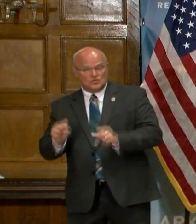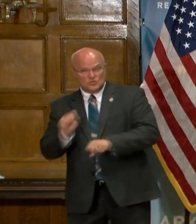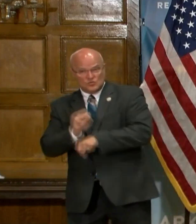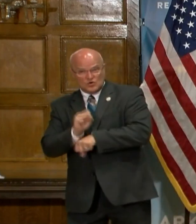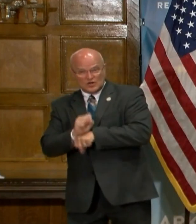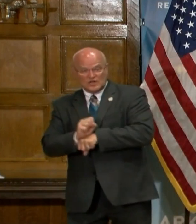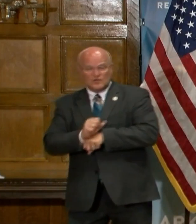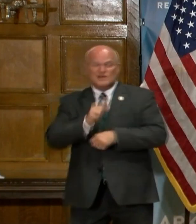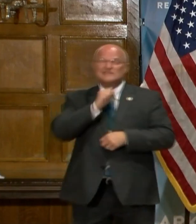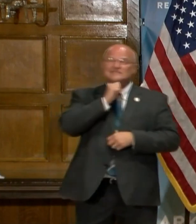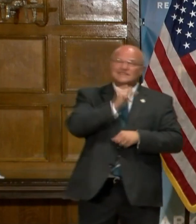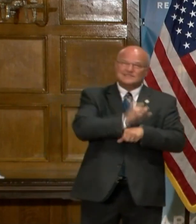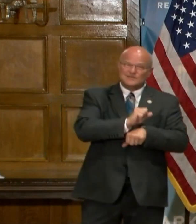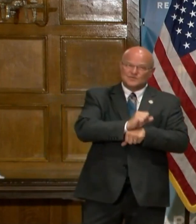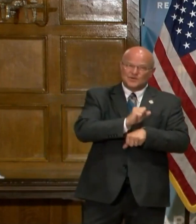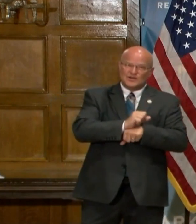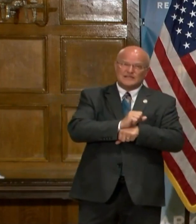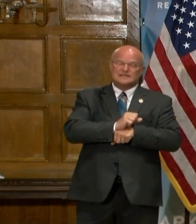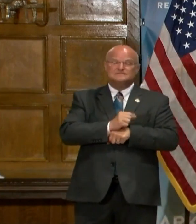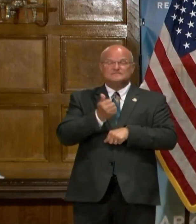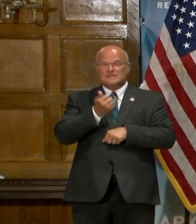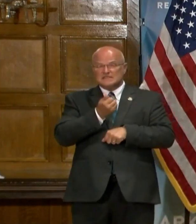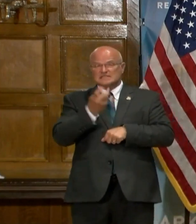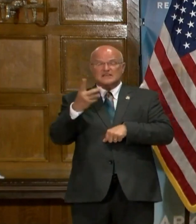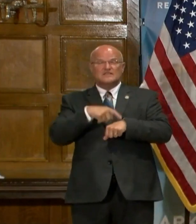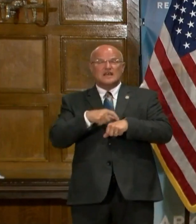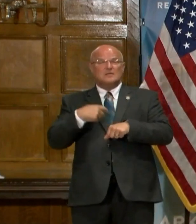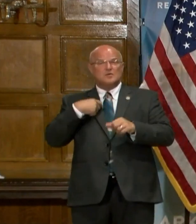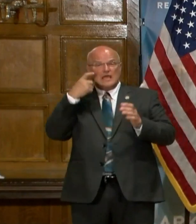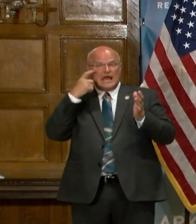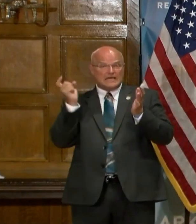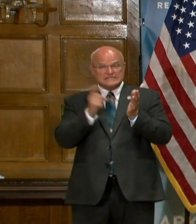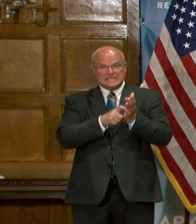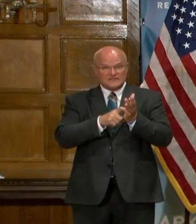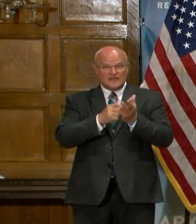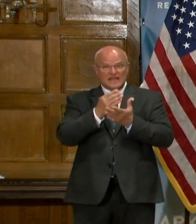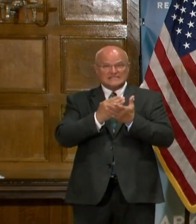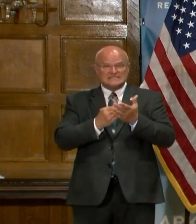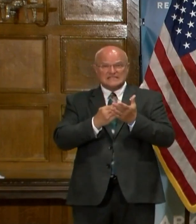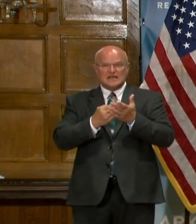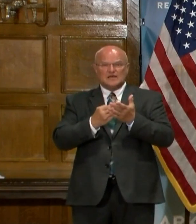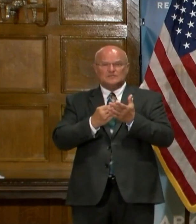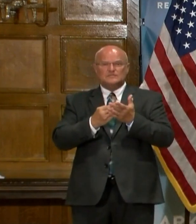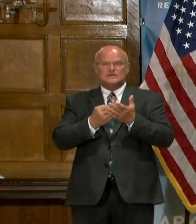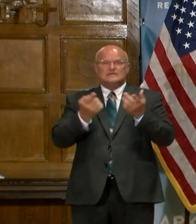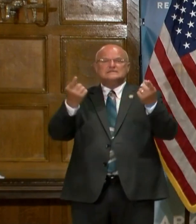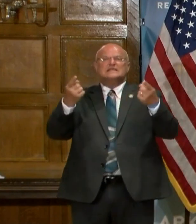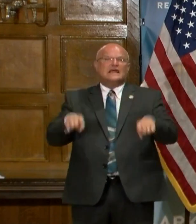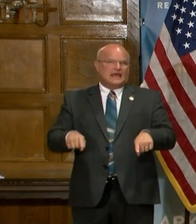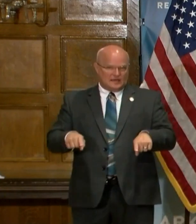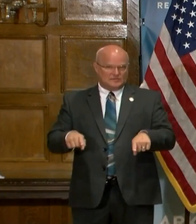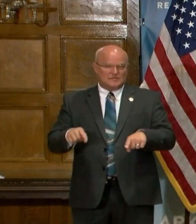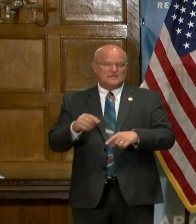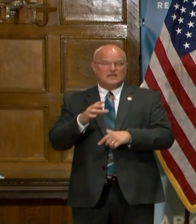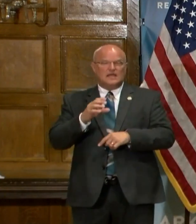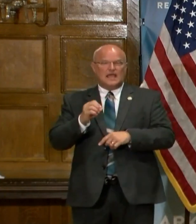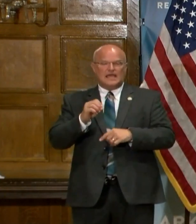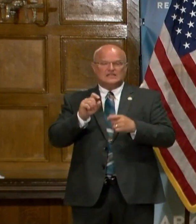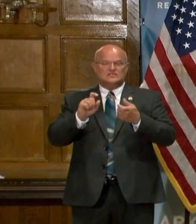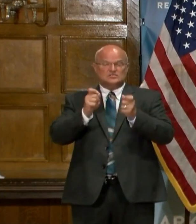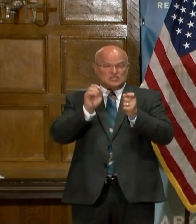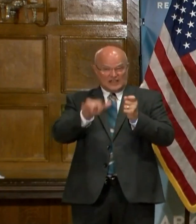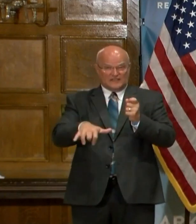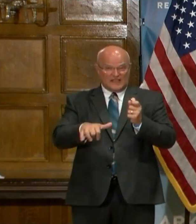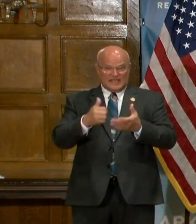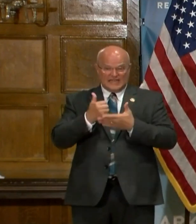work. In many cases, we can identify some lapse that occurred and correct